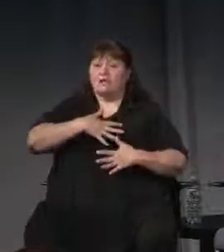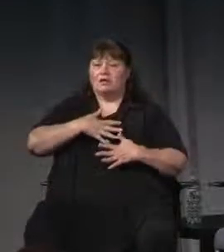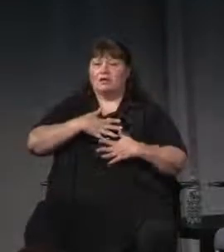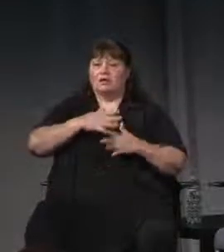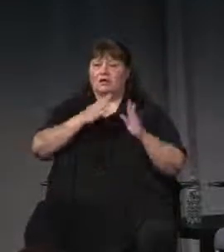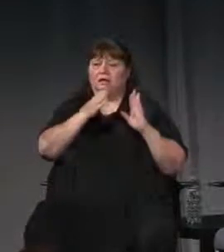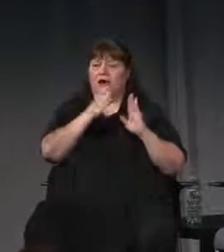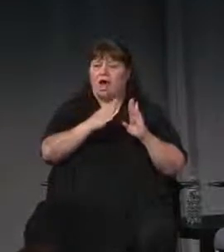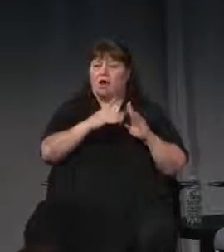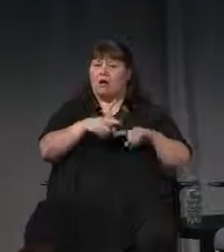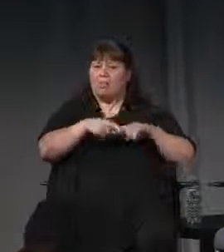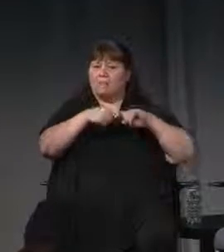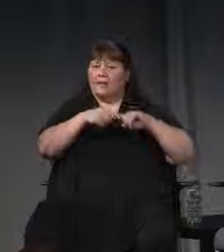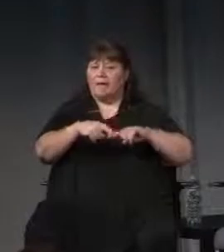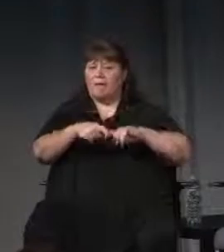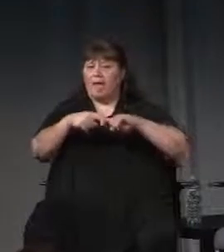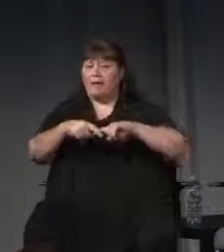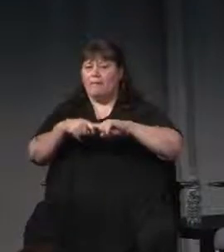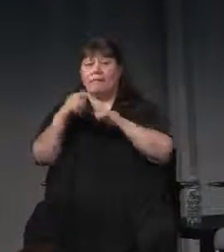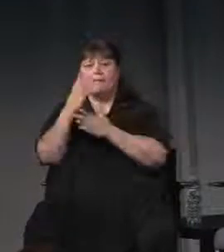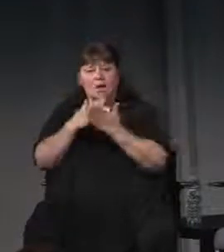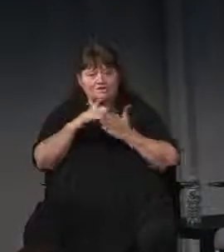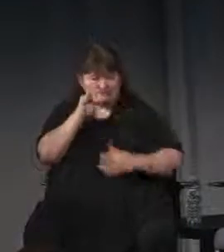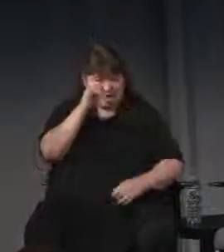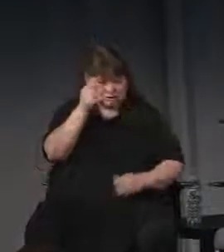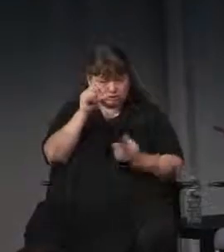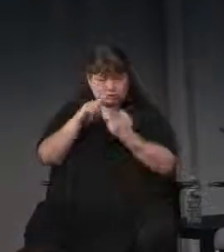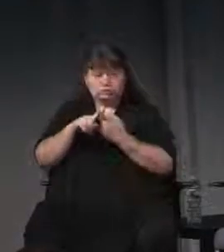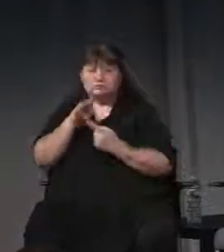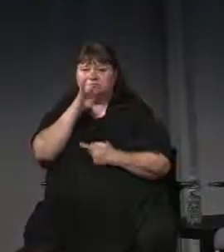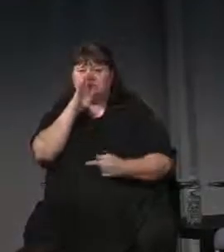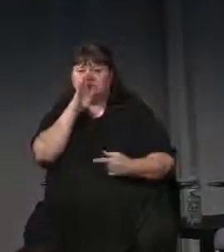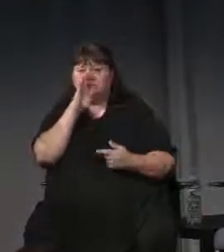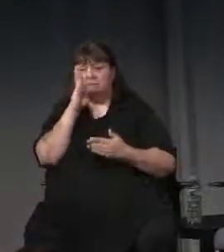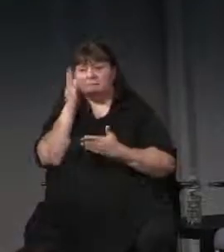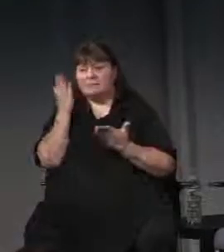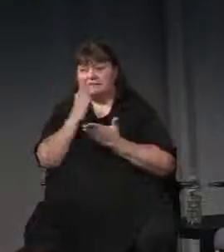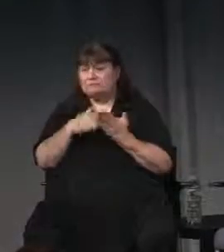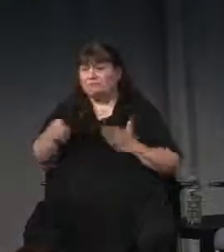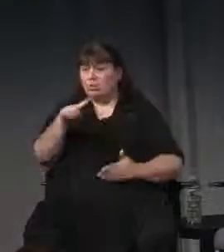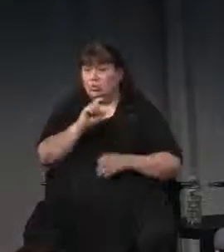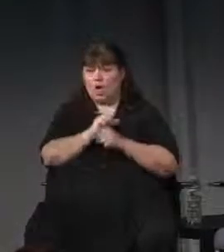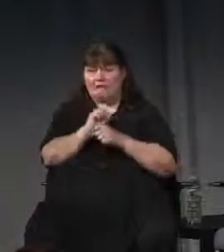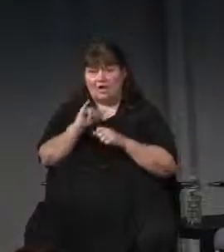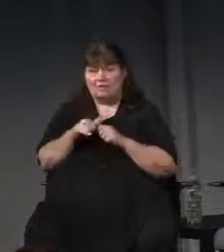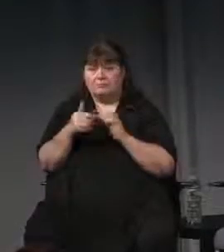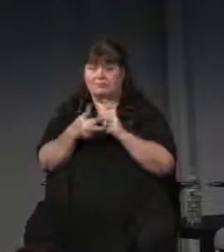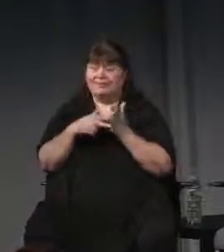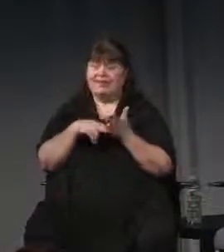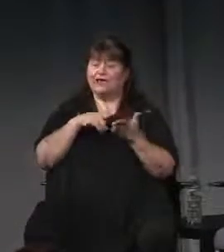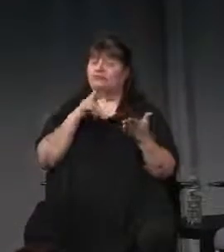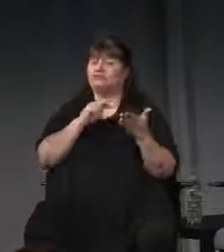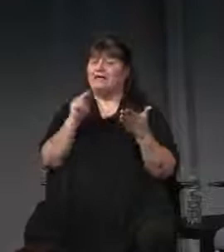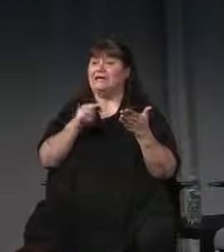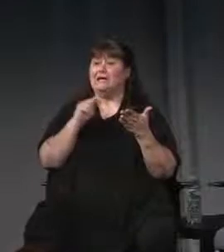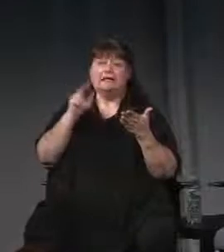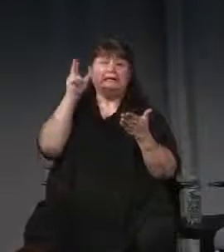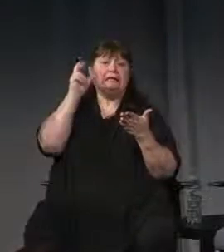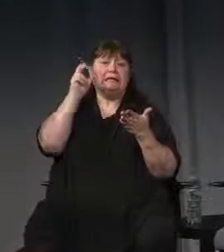basically as part of text-to-speech, and maybe some of you here work on that, has made their reading faster by ear.